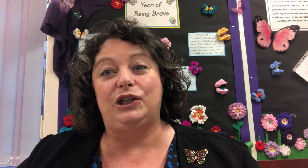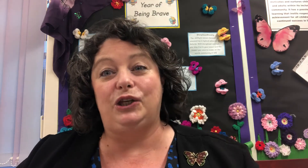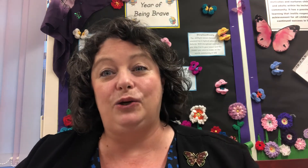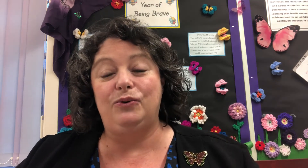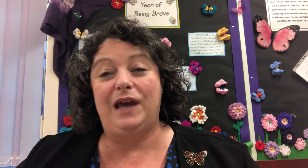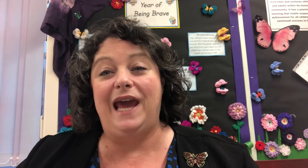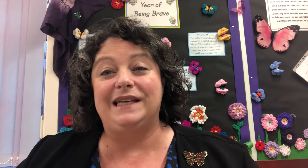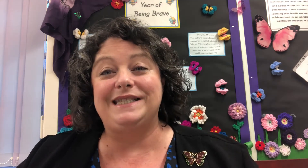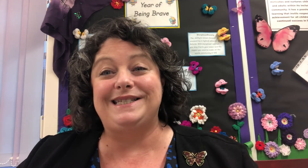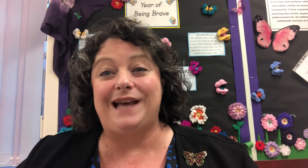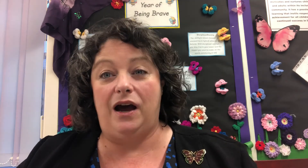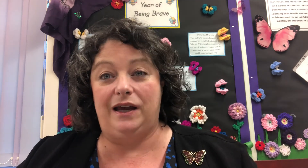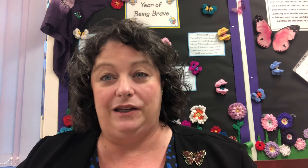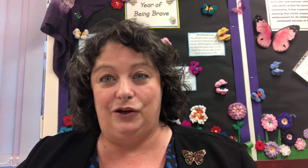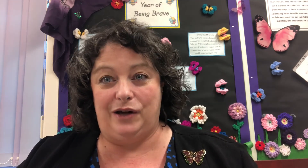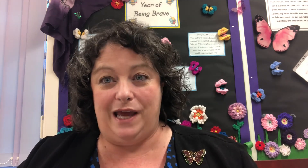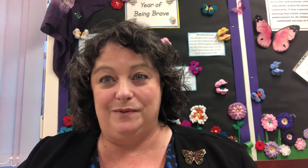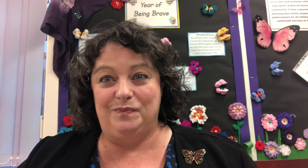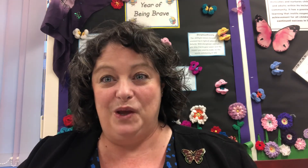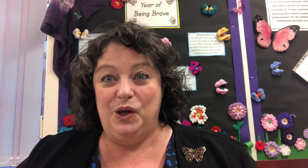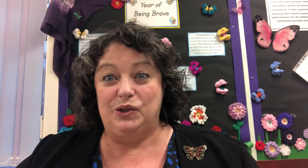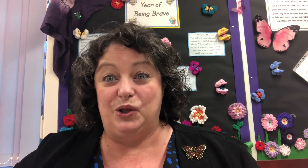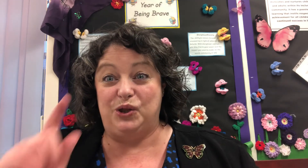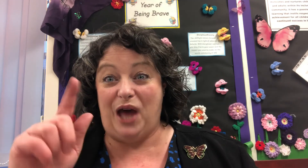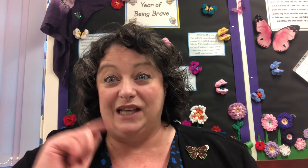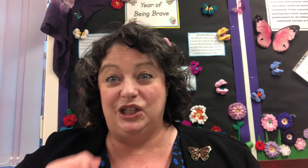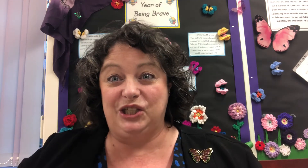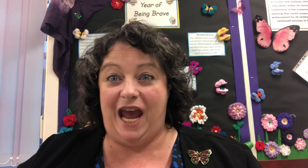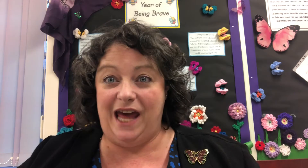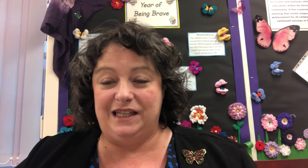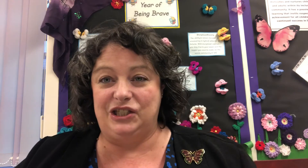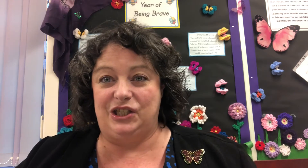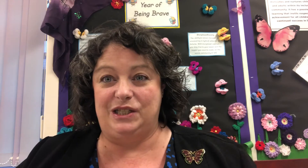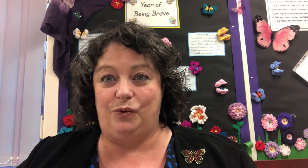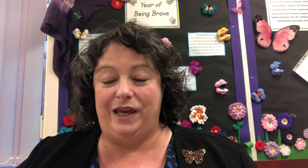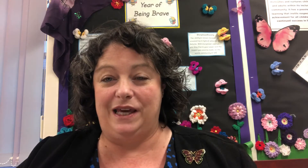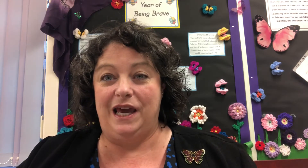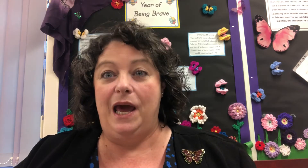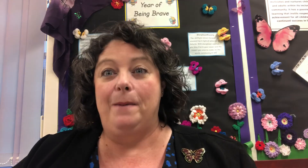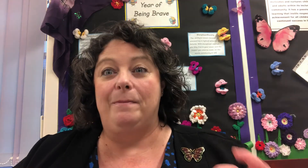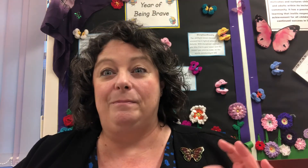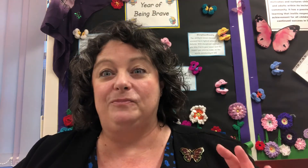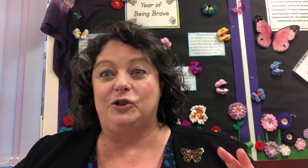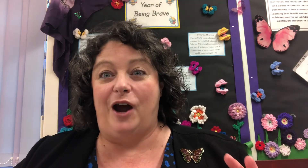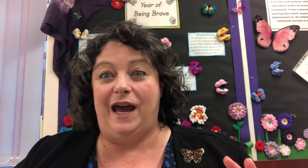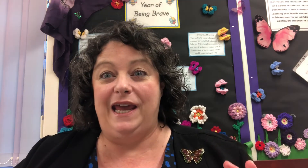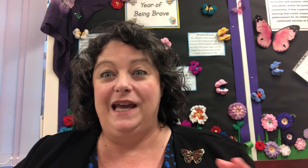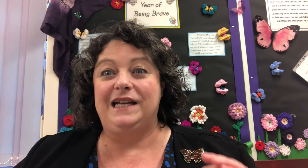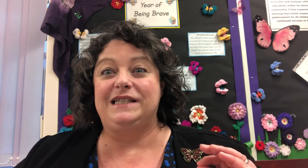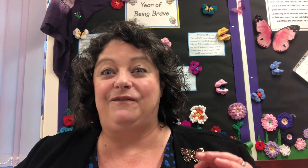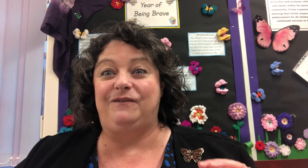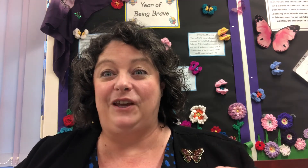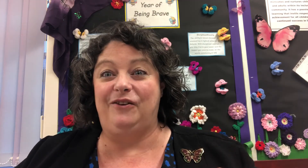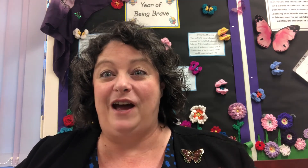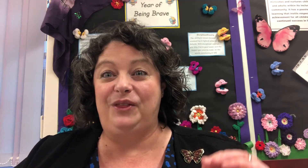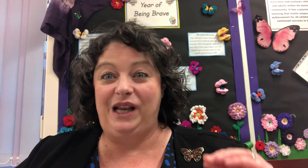you can sign your name. So that's your challenge this week. Try to figure out the